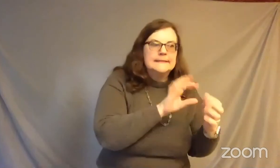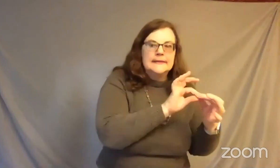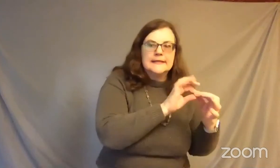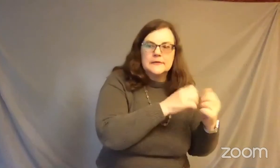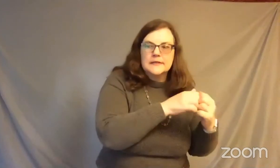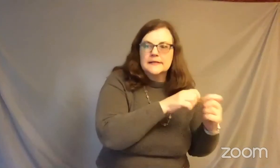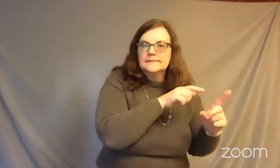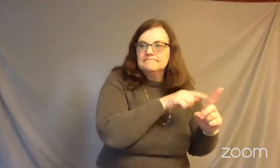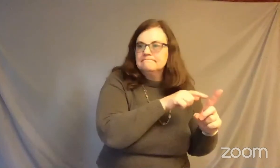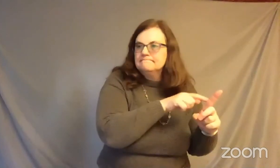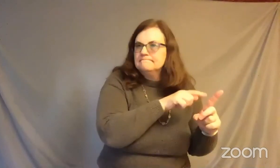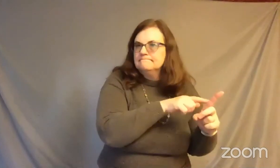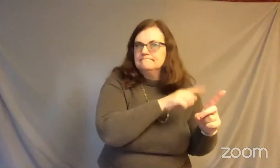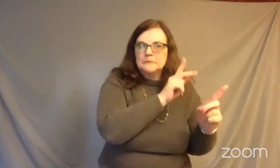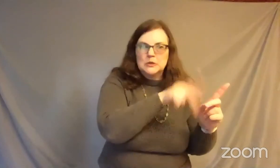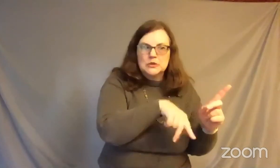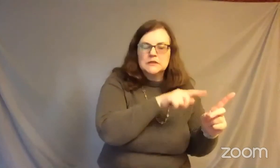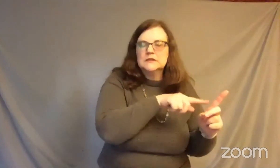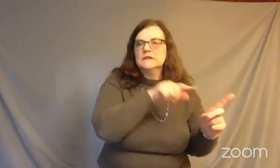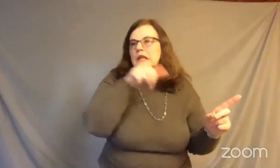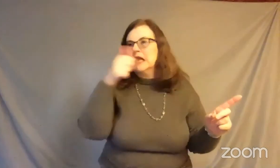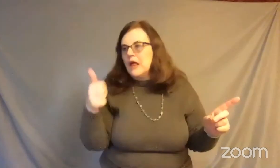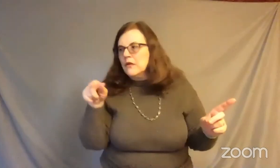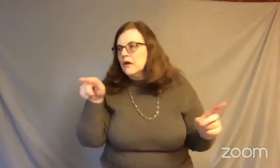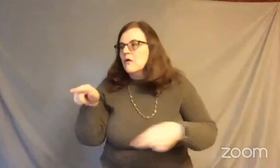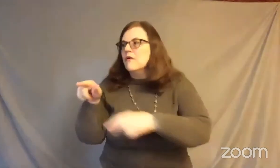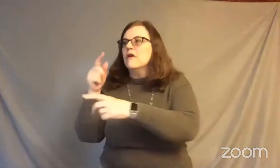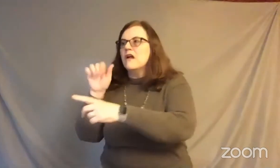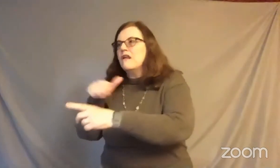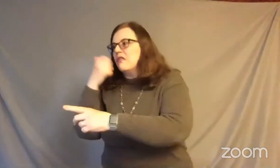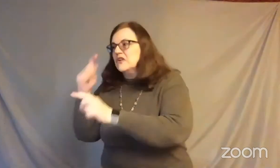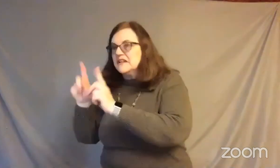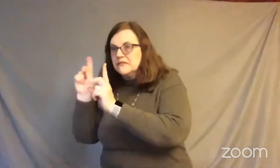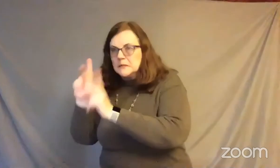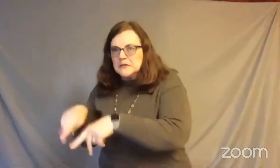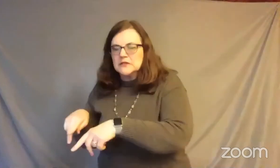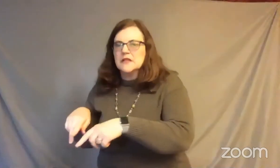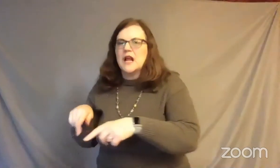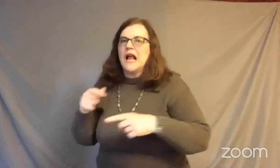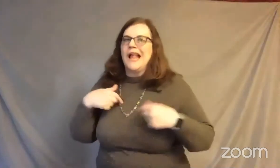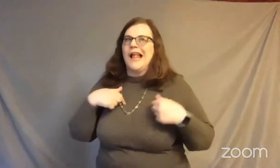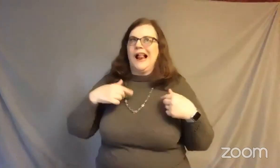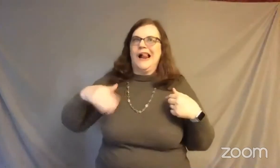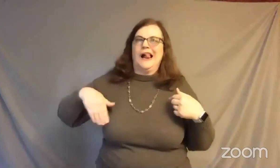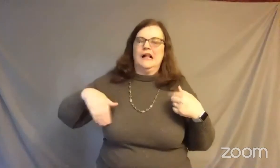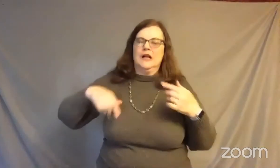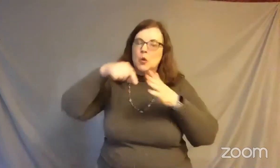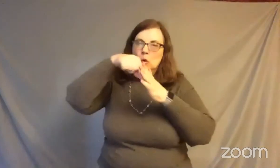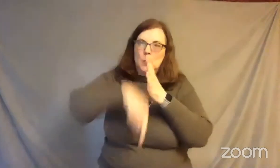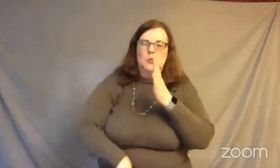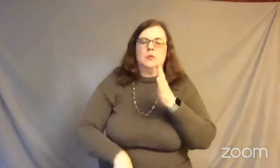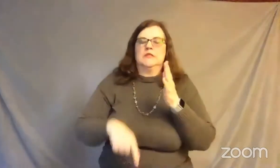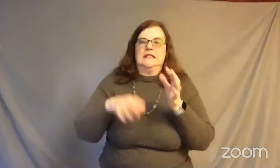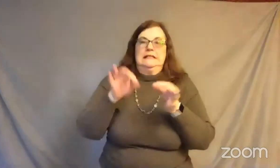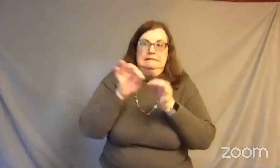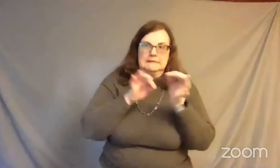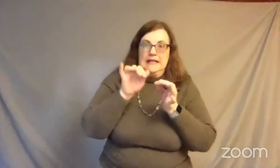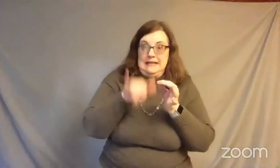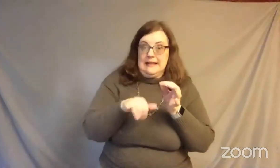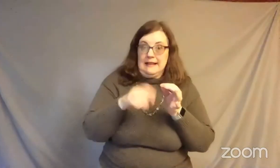up in particular ways in three-dimensional space, where one person is represented on the left side of the body,